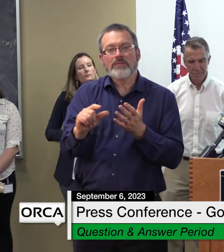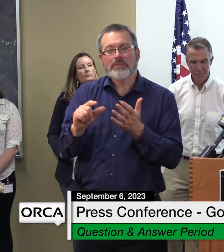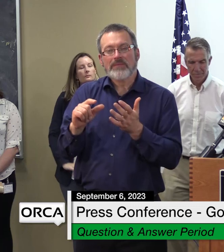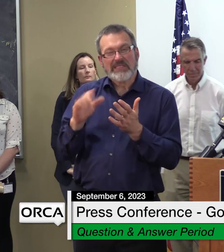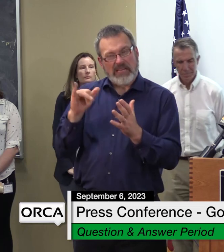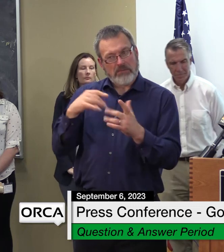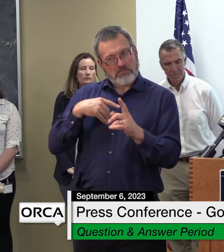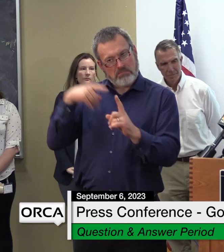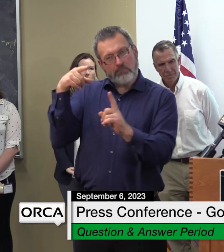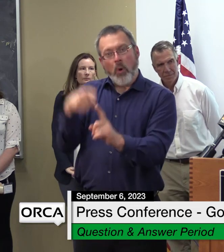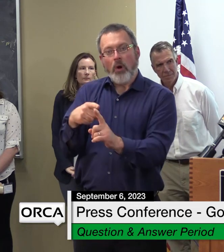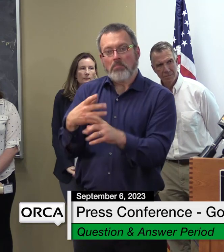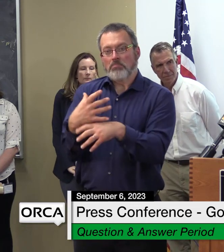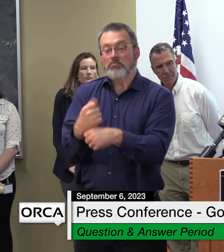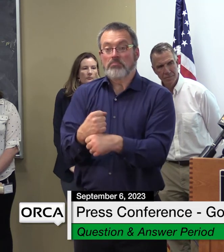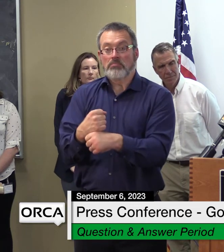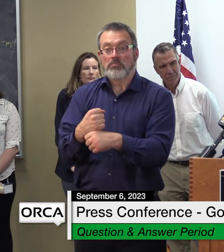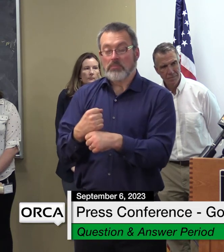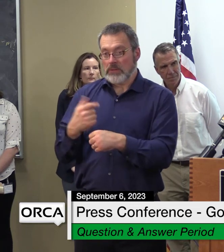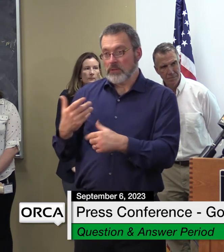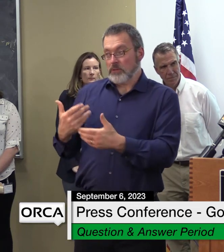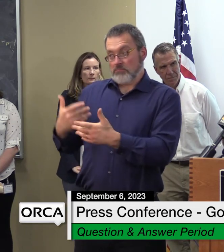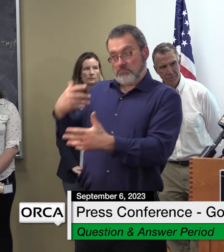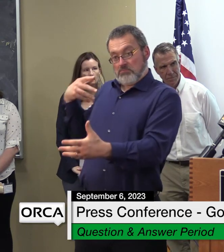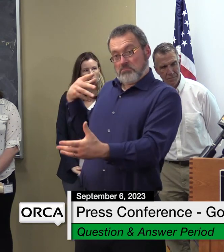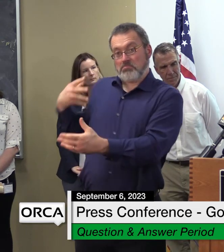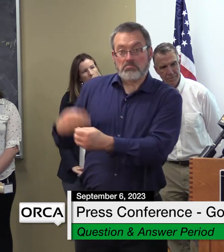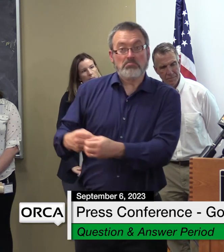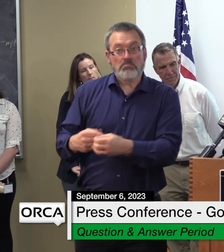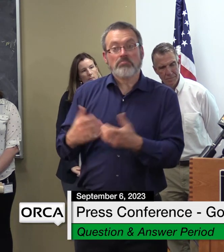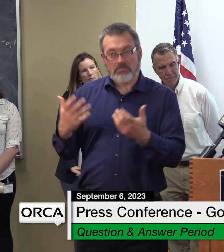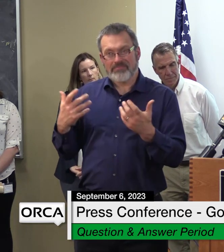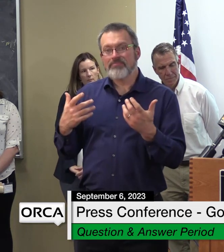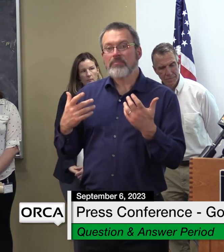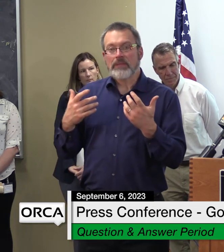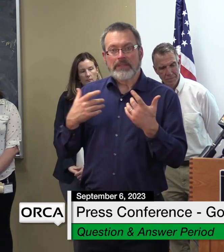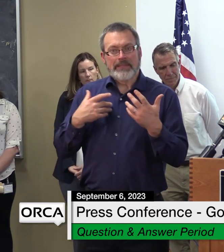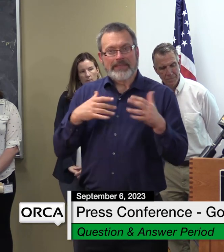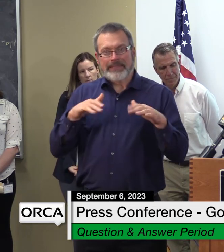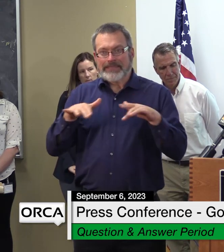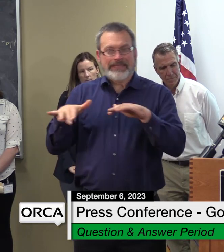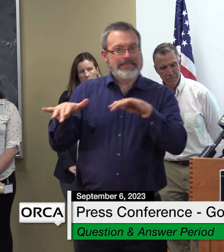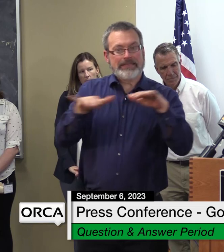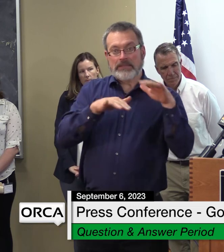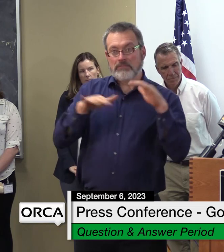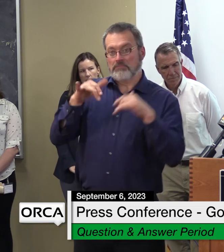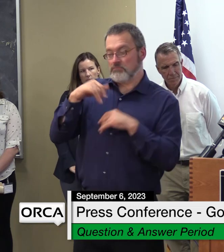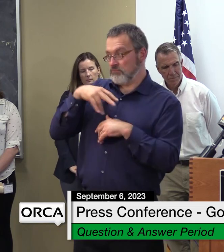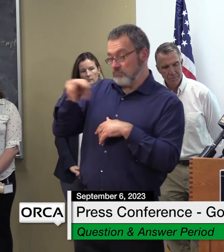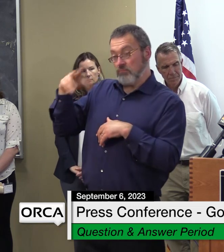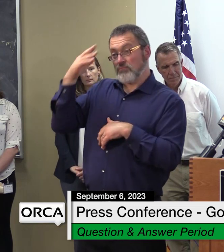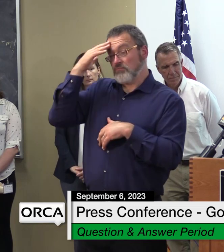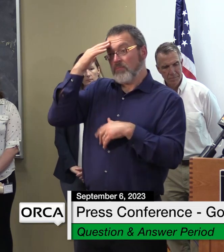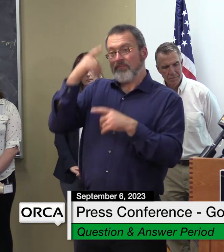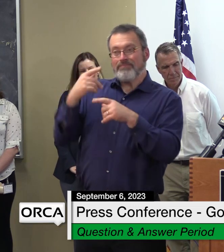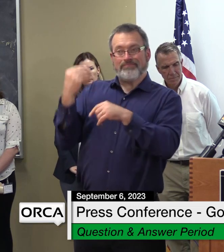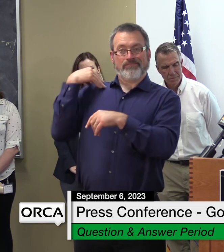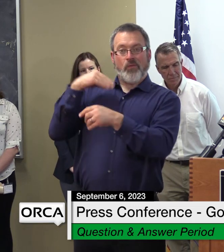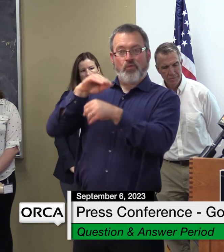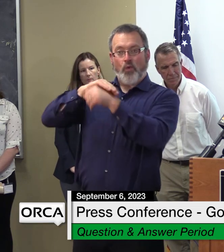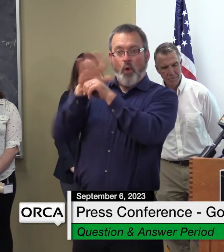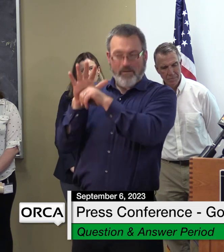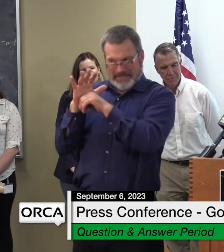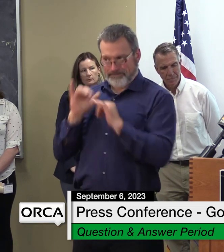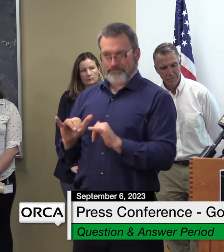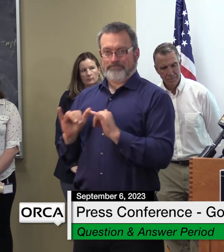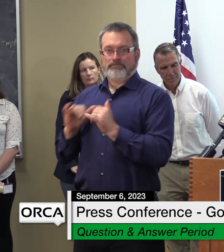took early on. Again, taking a page out of what we learned in the pandemic, you know, following this